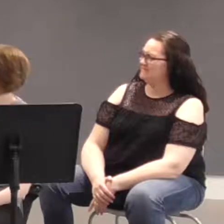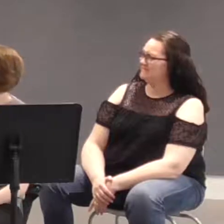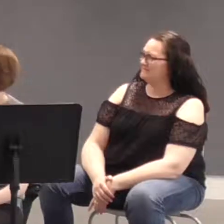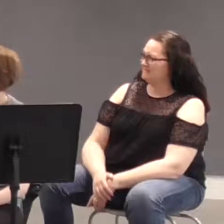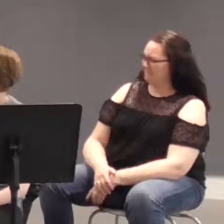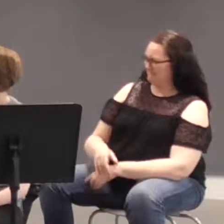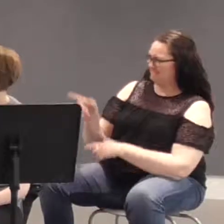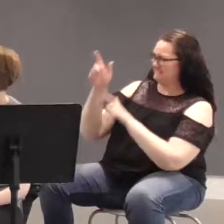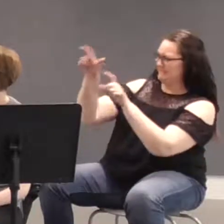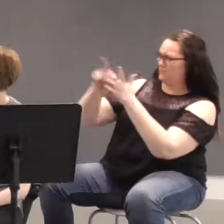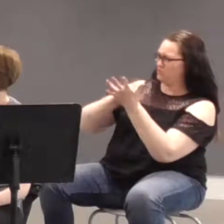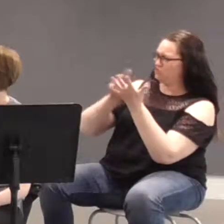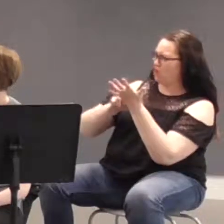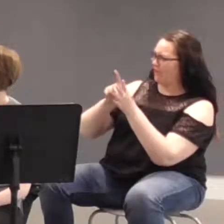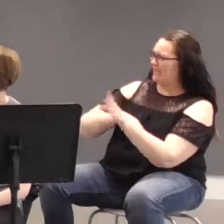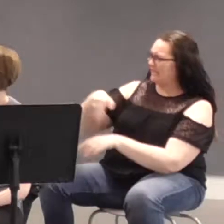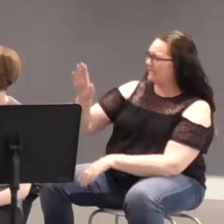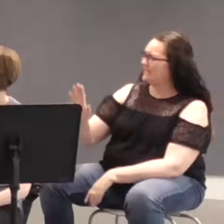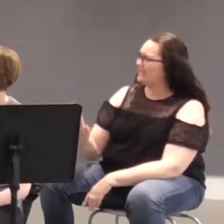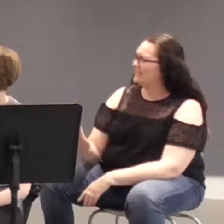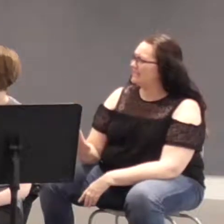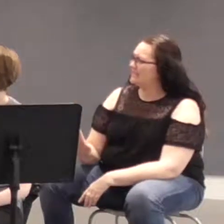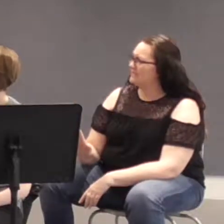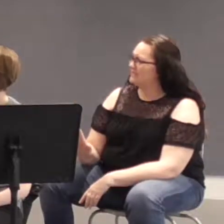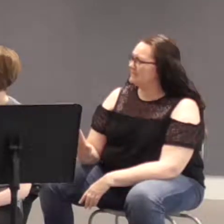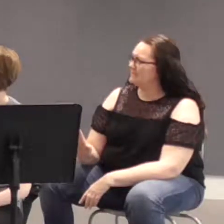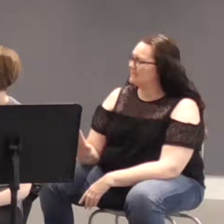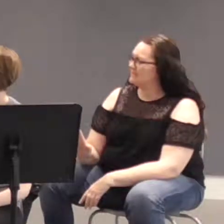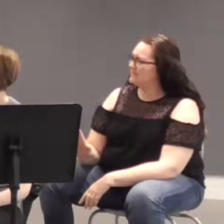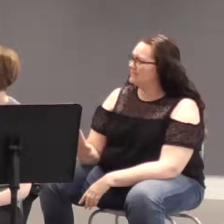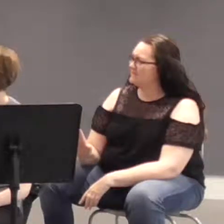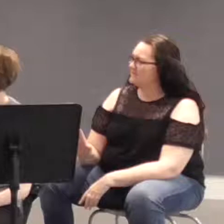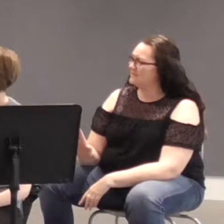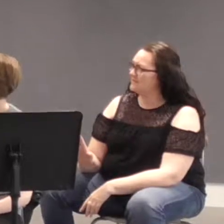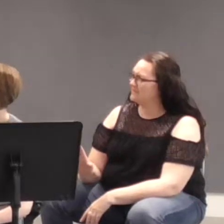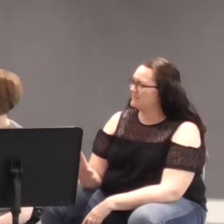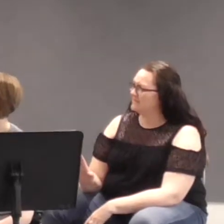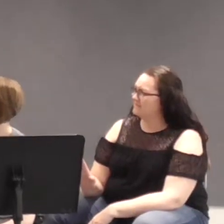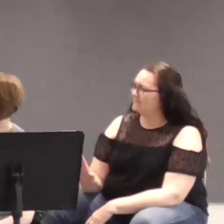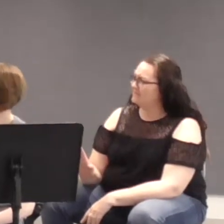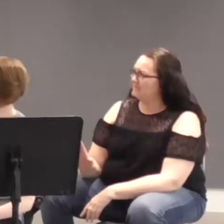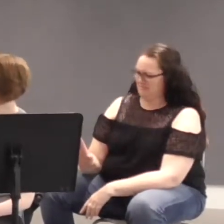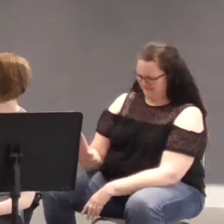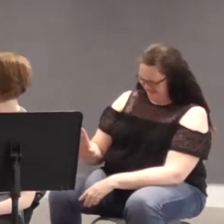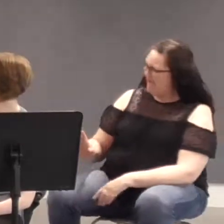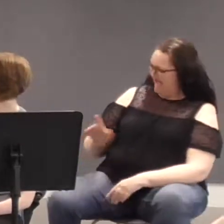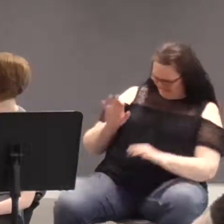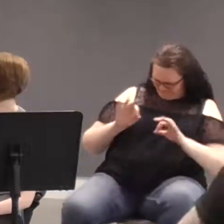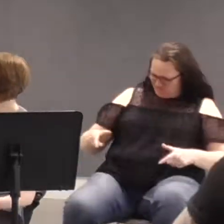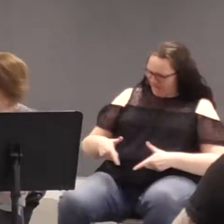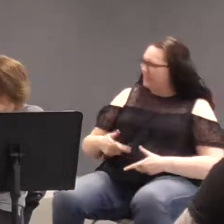Yeah. You can go and stay with Johnny. You gave them to me, Donna. You got them too.